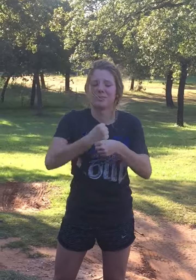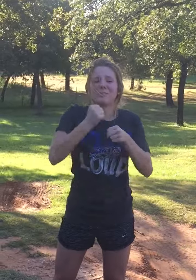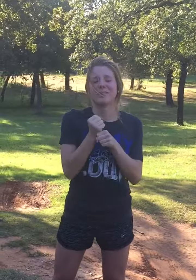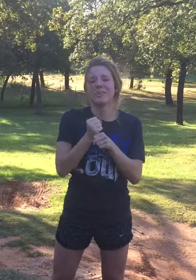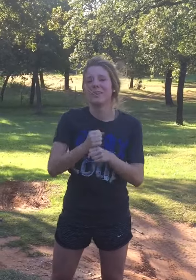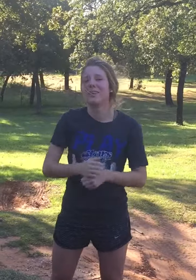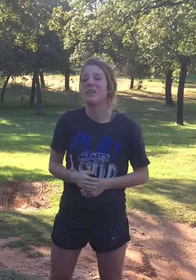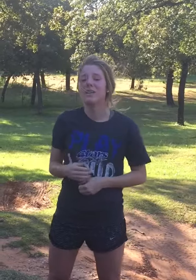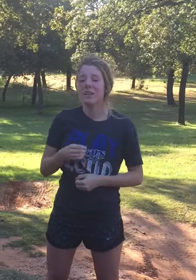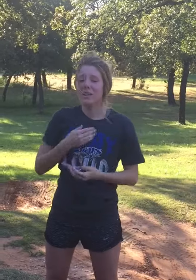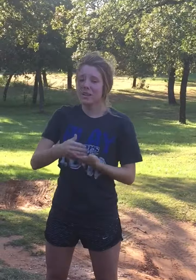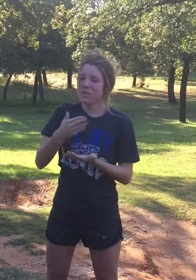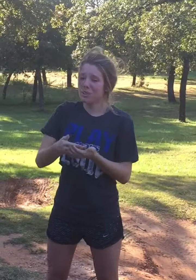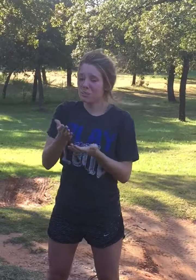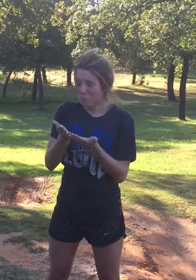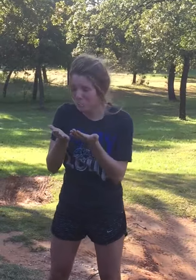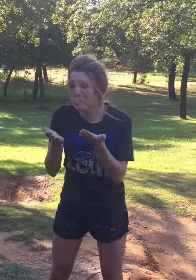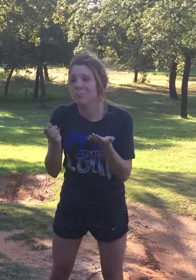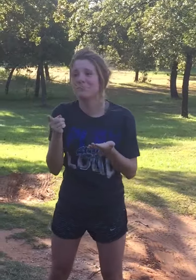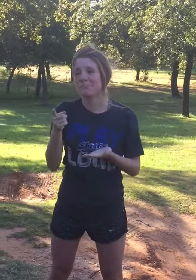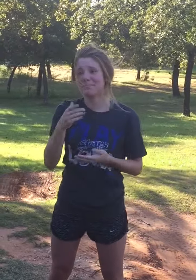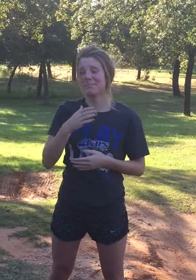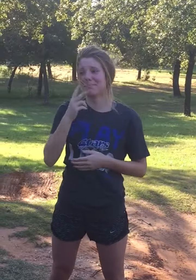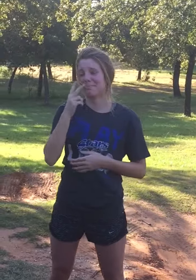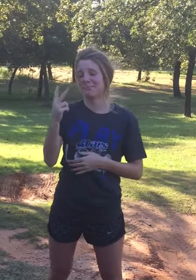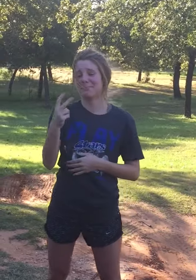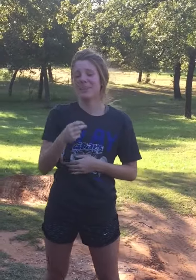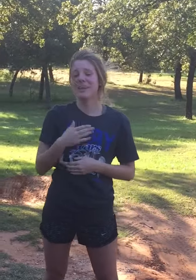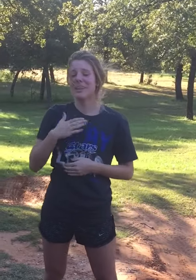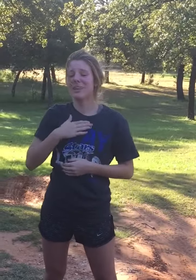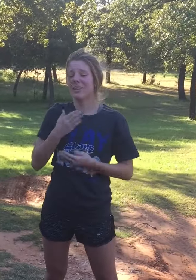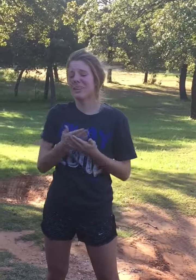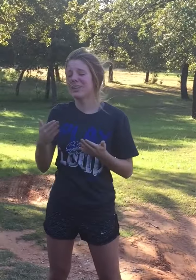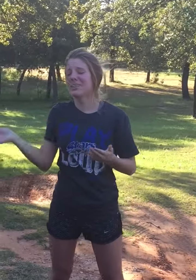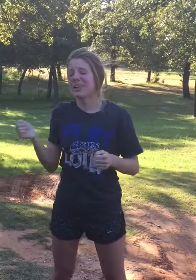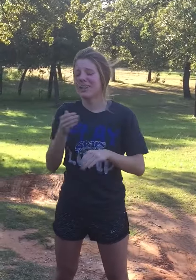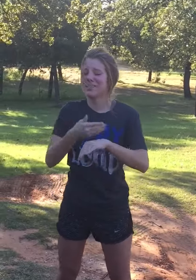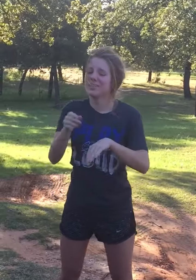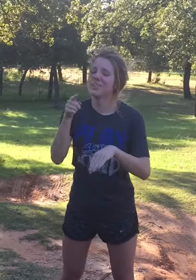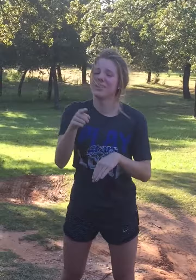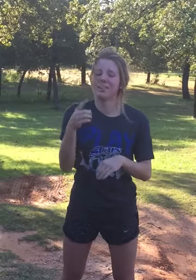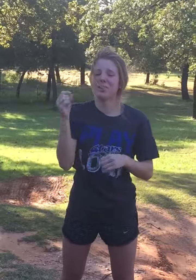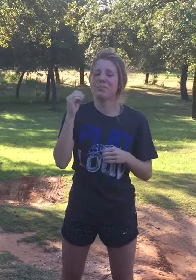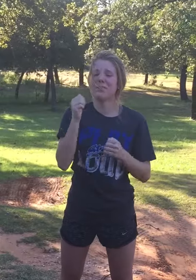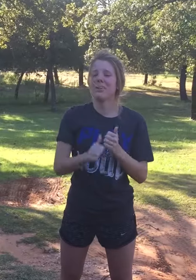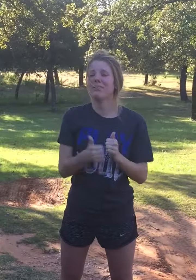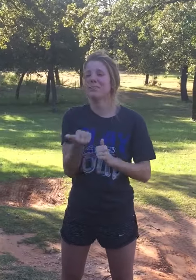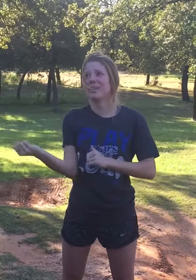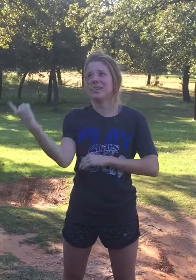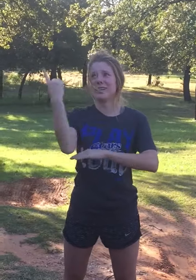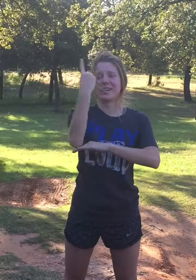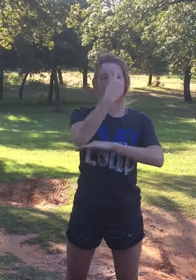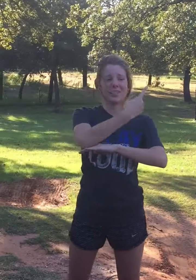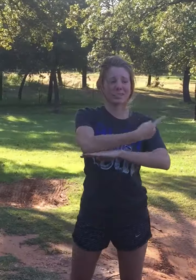away. And dust it off and you could see the things I see in you every day.